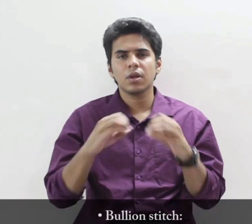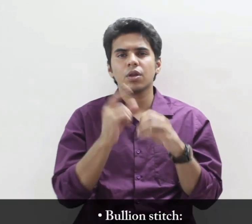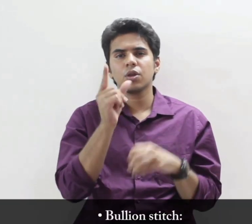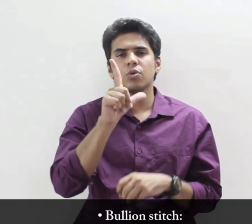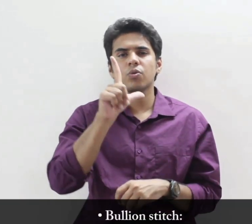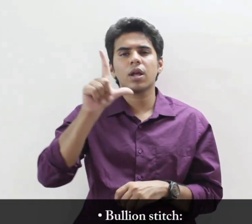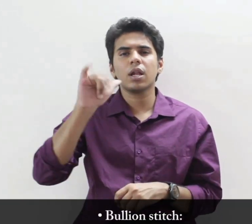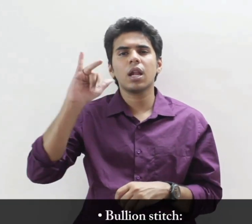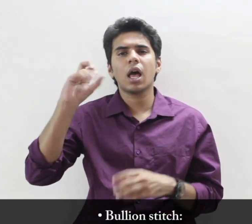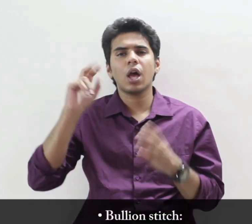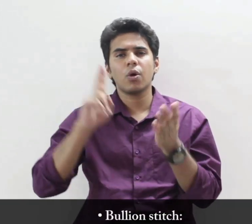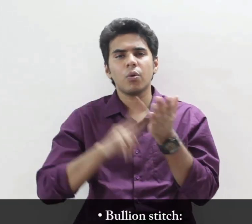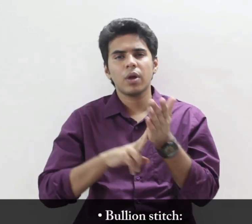Bullion stitch.